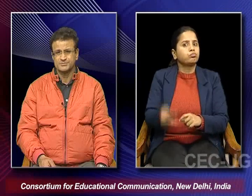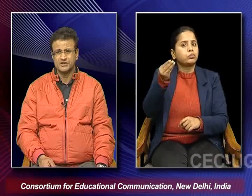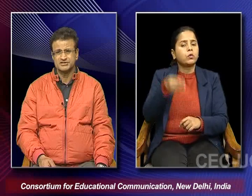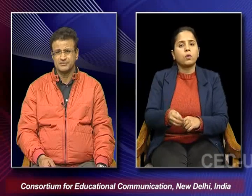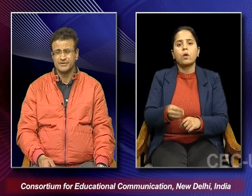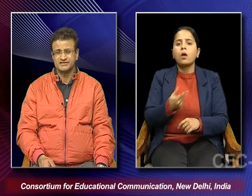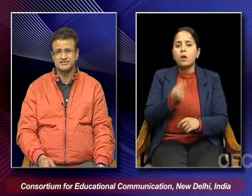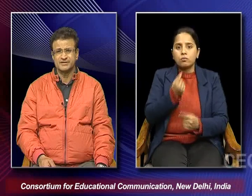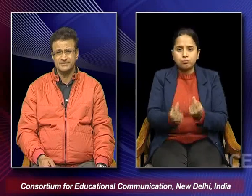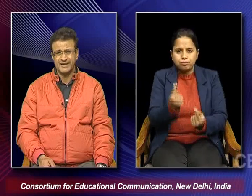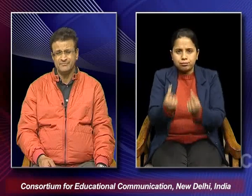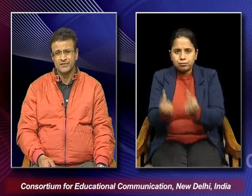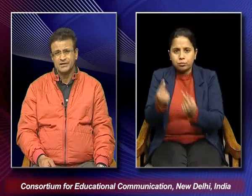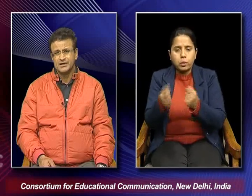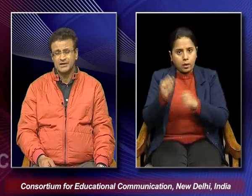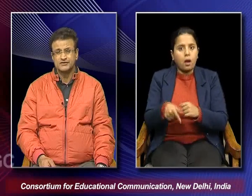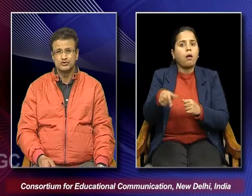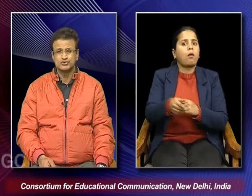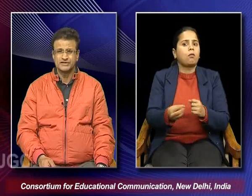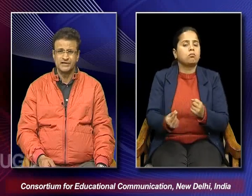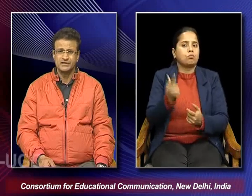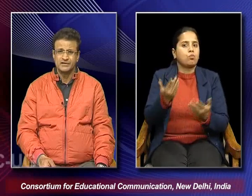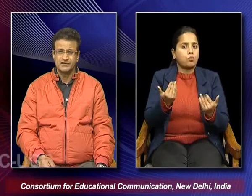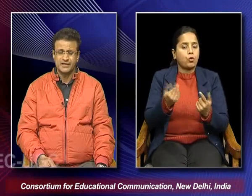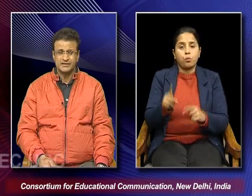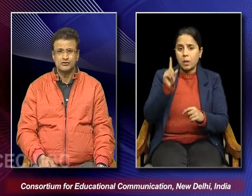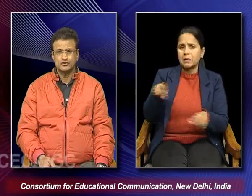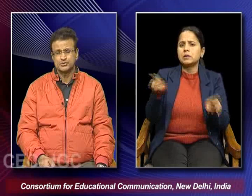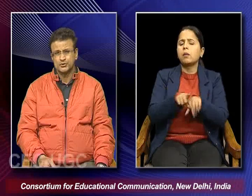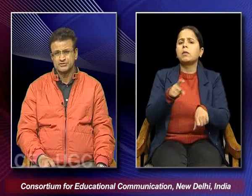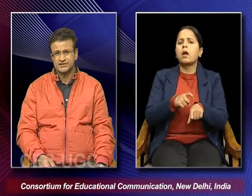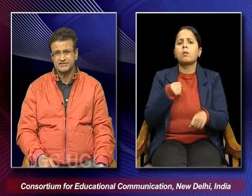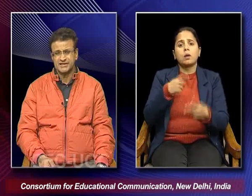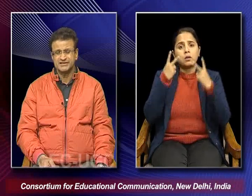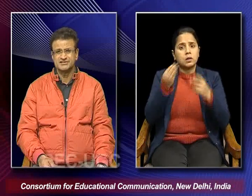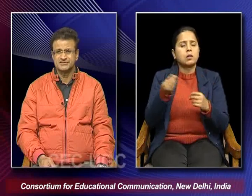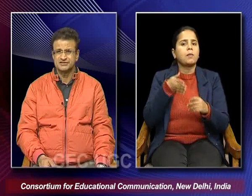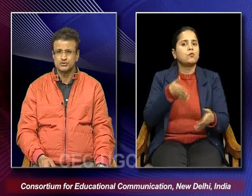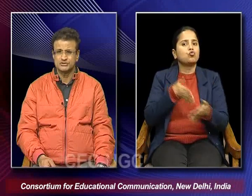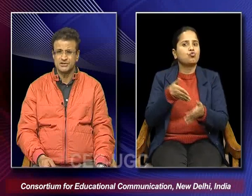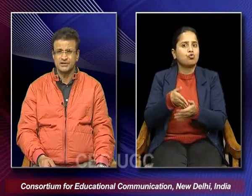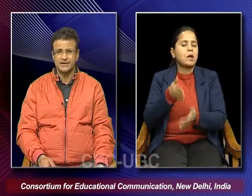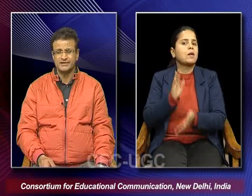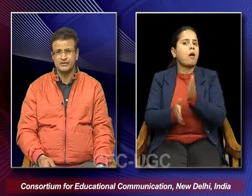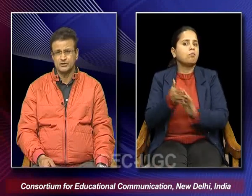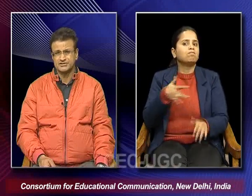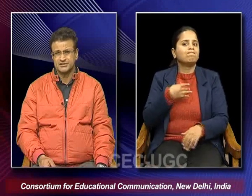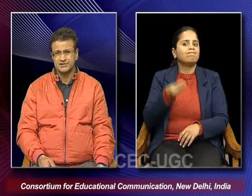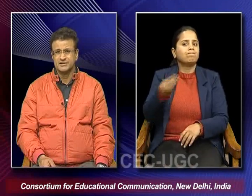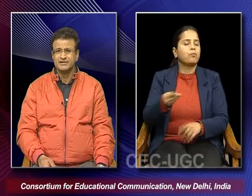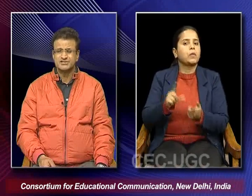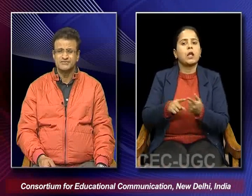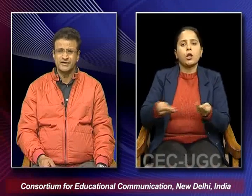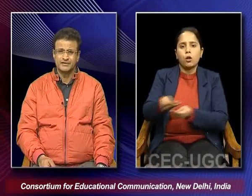grains production, but at the same time we also see that it also posed certain challenges in the social and the